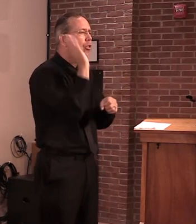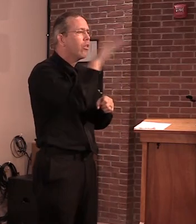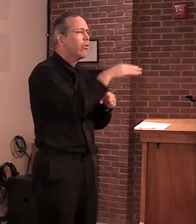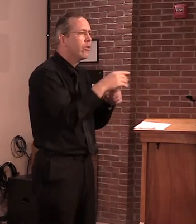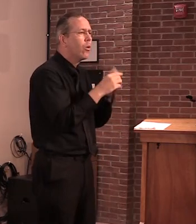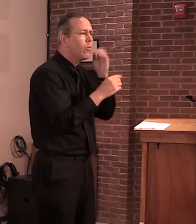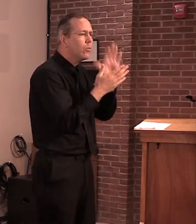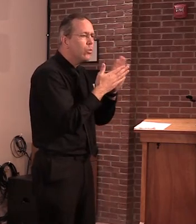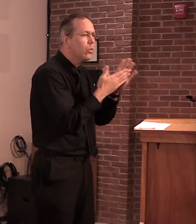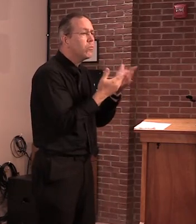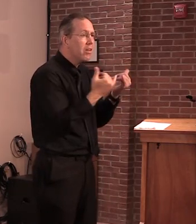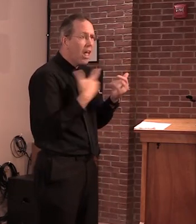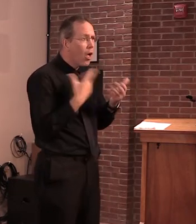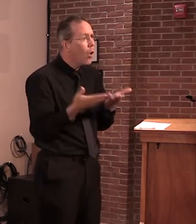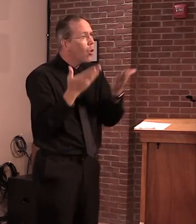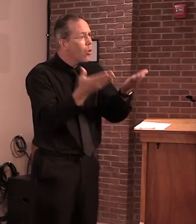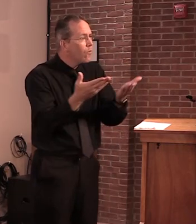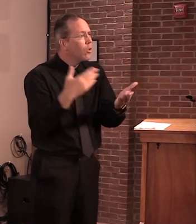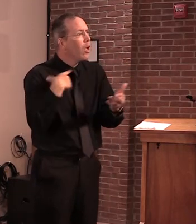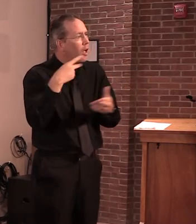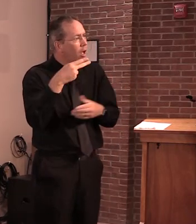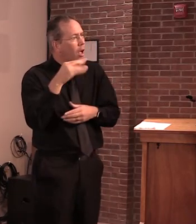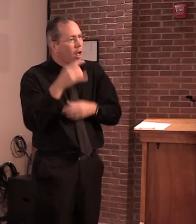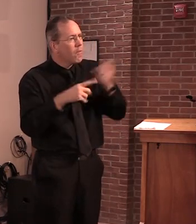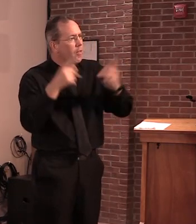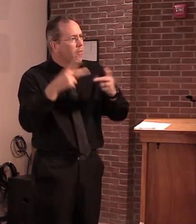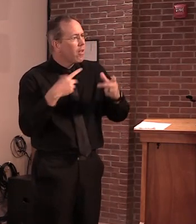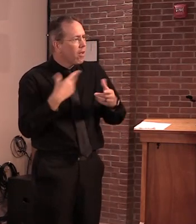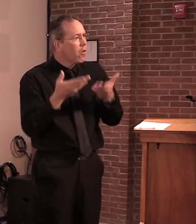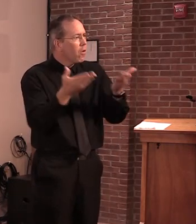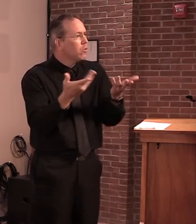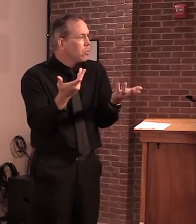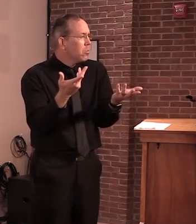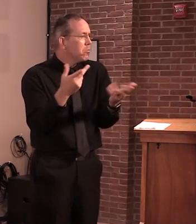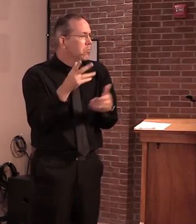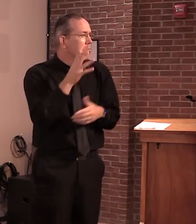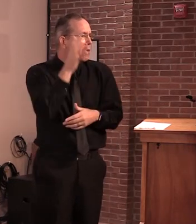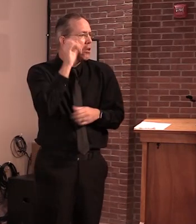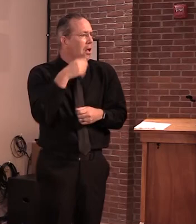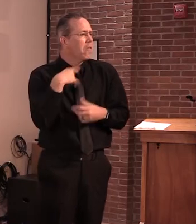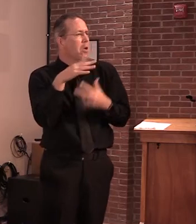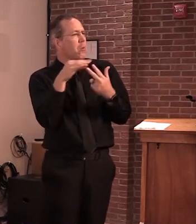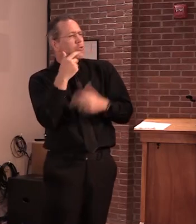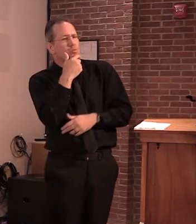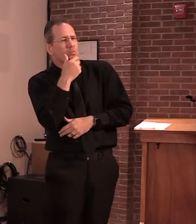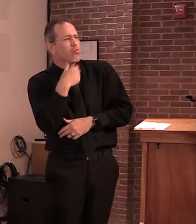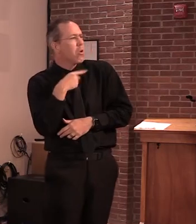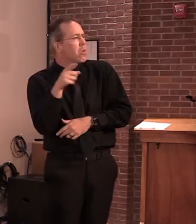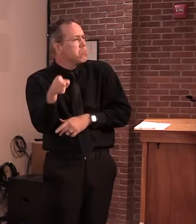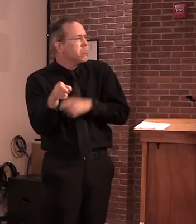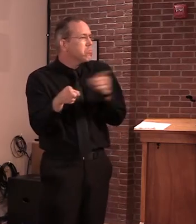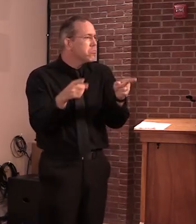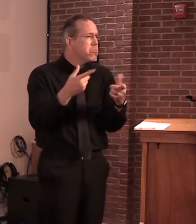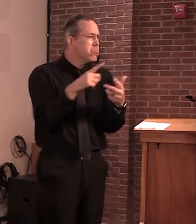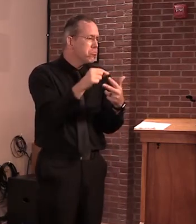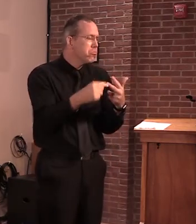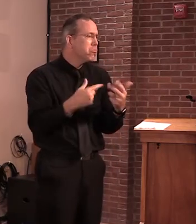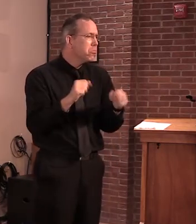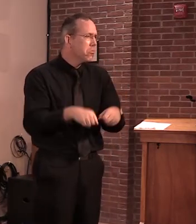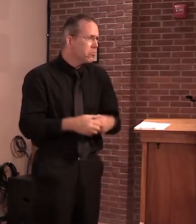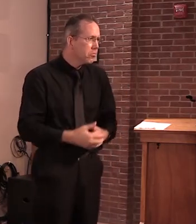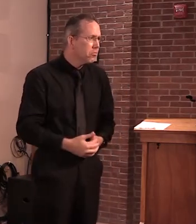trend in homeschooling will remain. Okay, thanks very much. And my only other question is for the governor. And governor, what's